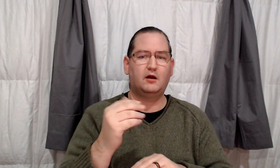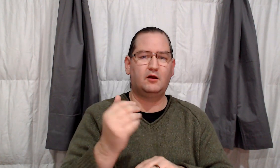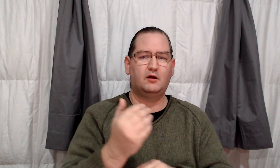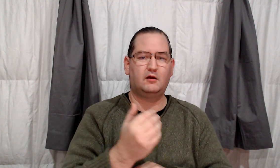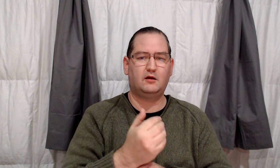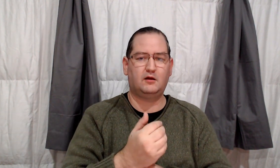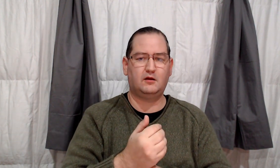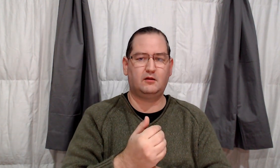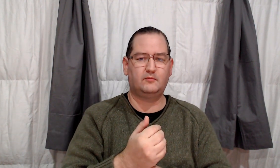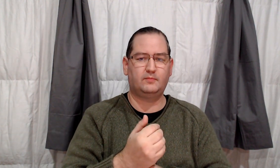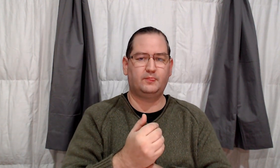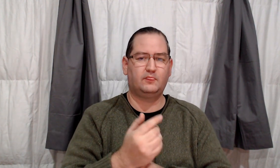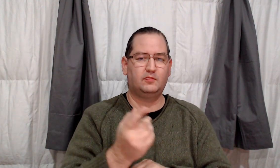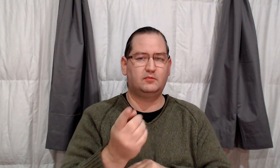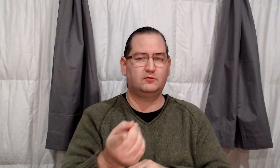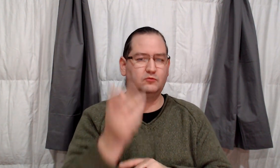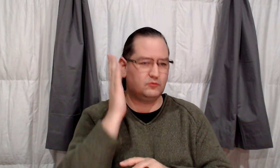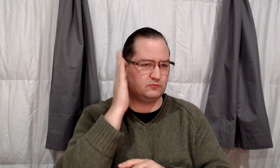hesitation, is now your reality.